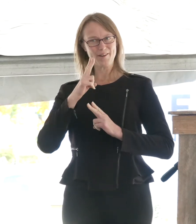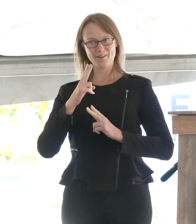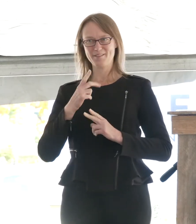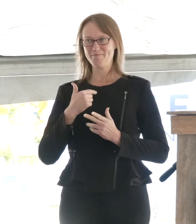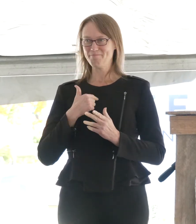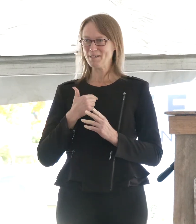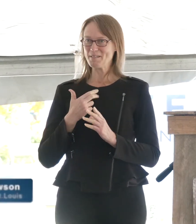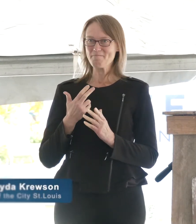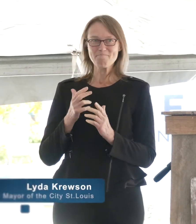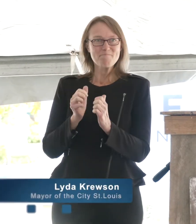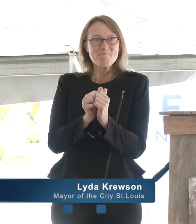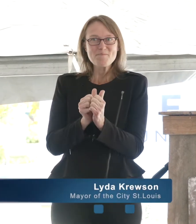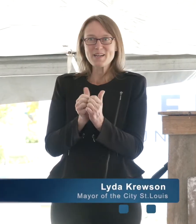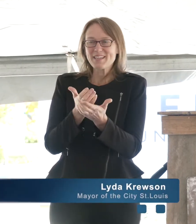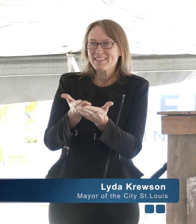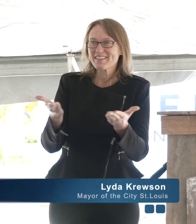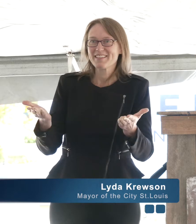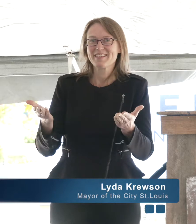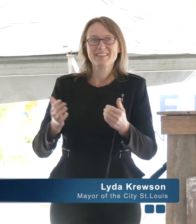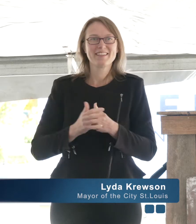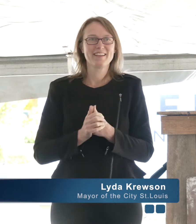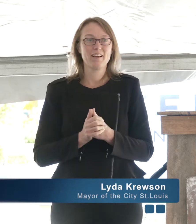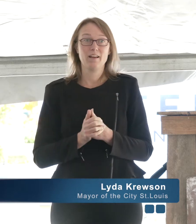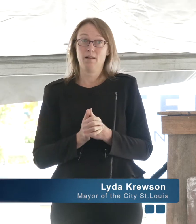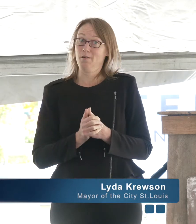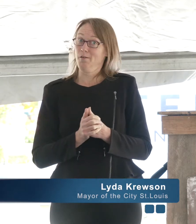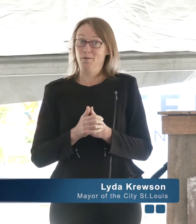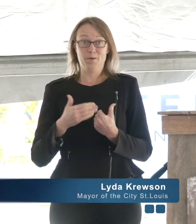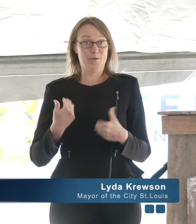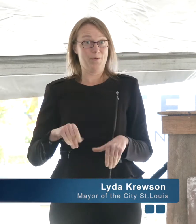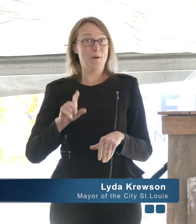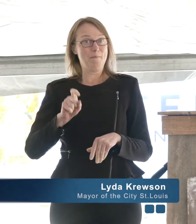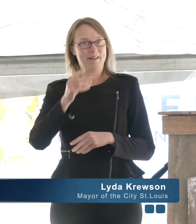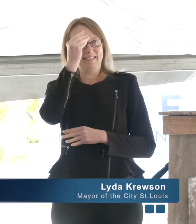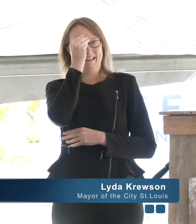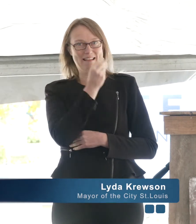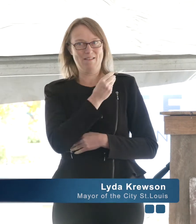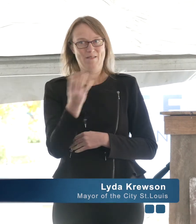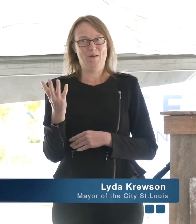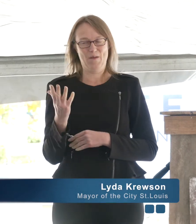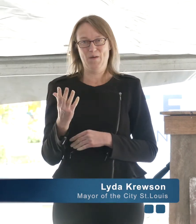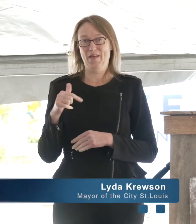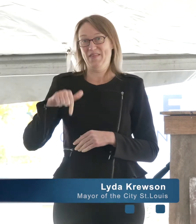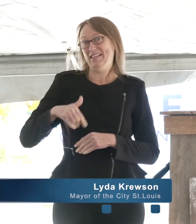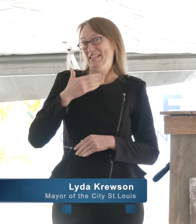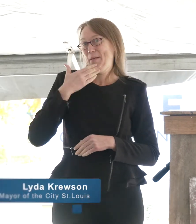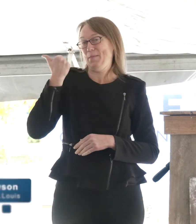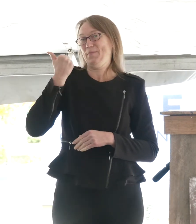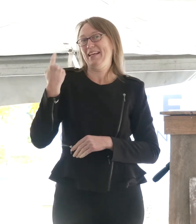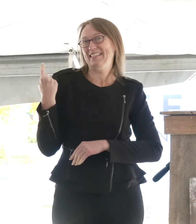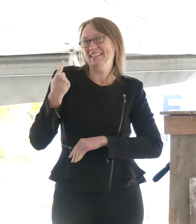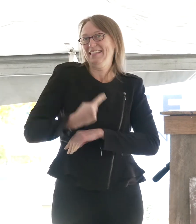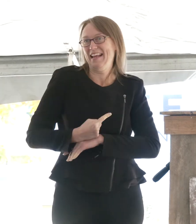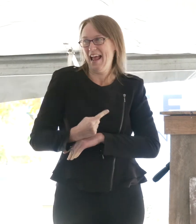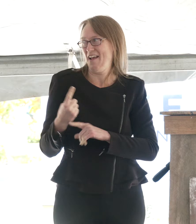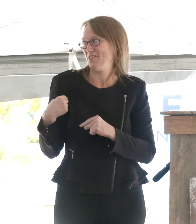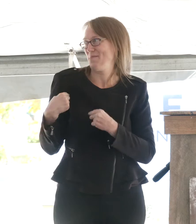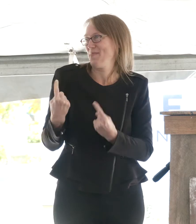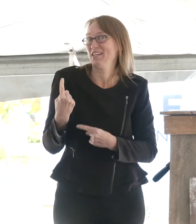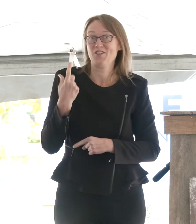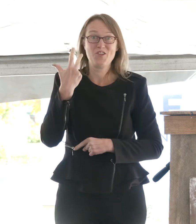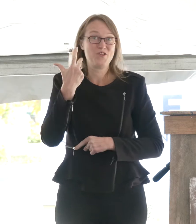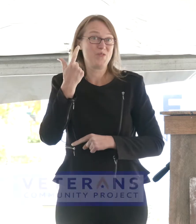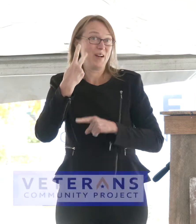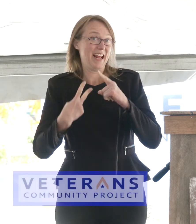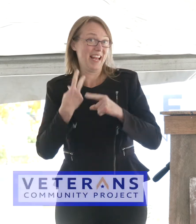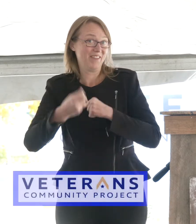I gotta tell you, this is one of the best days of the last 3.5 years of being the mayor here, is to be able